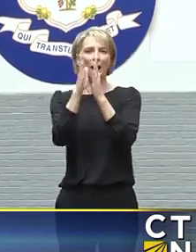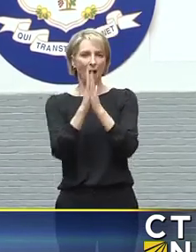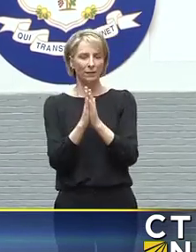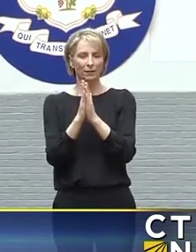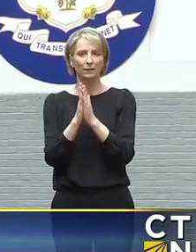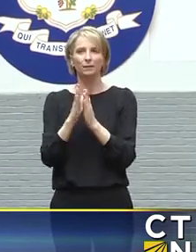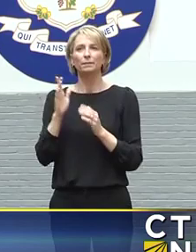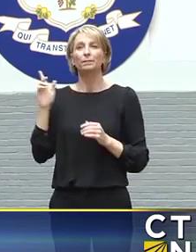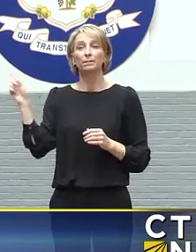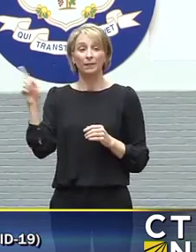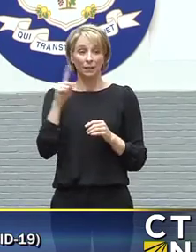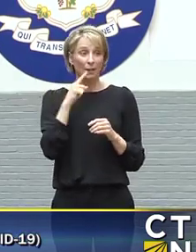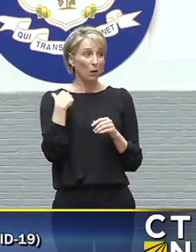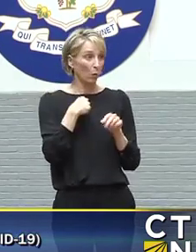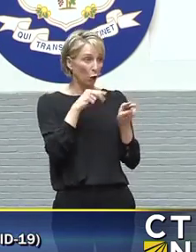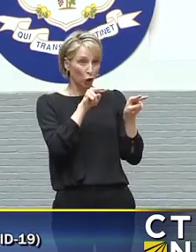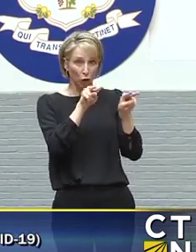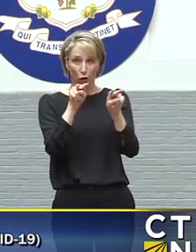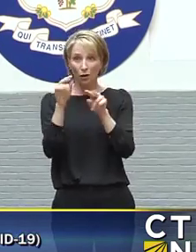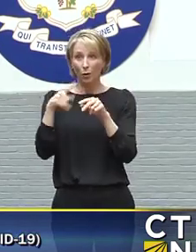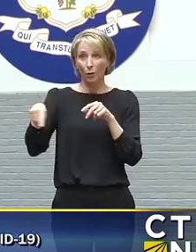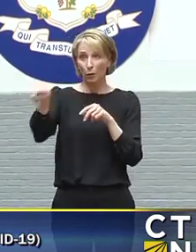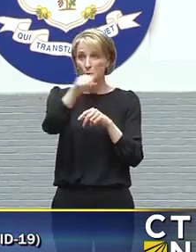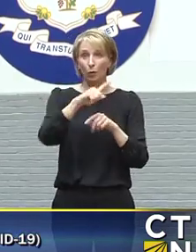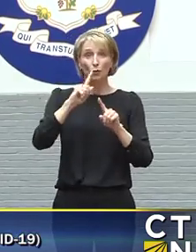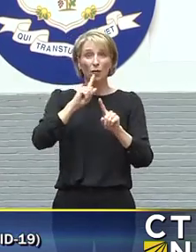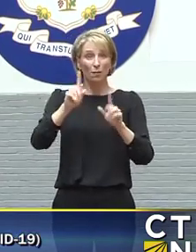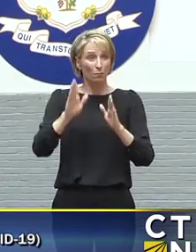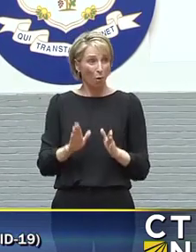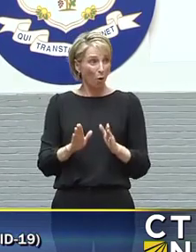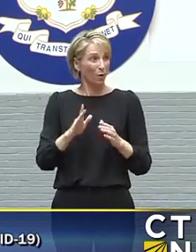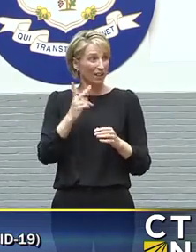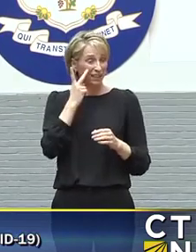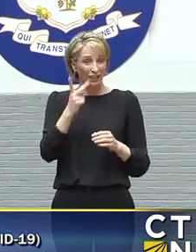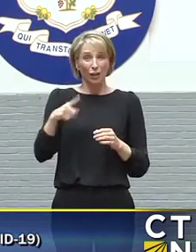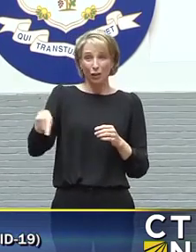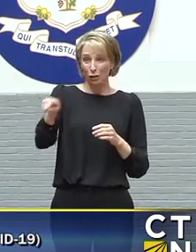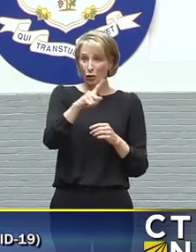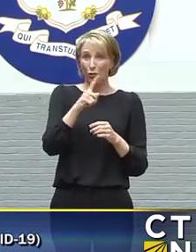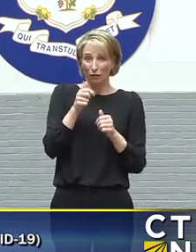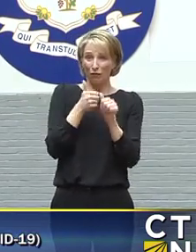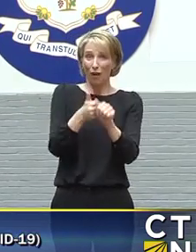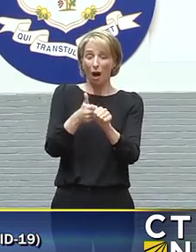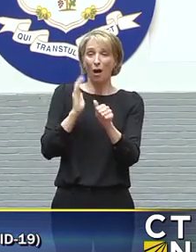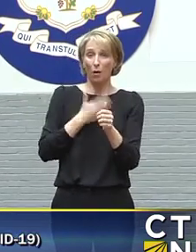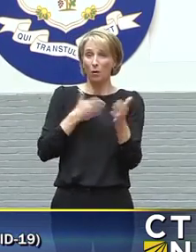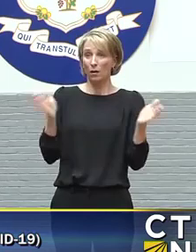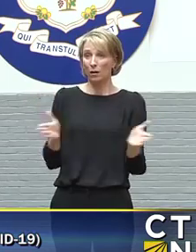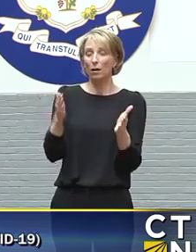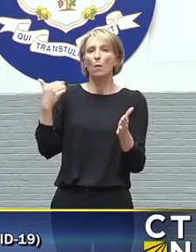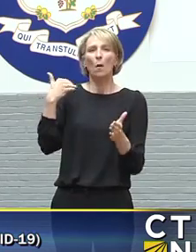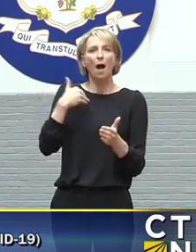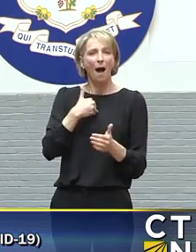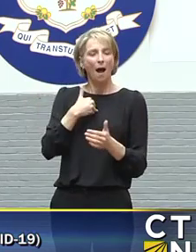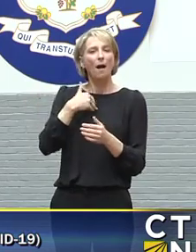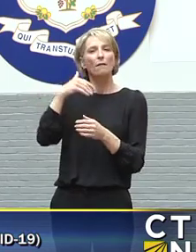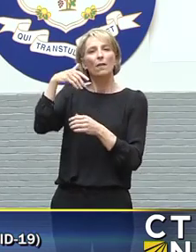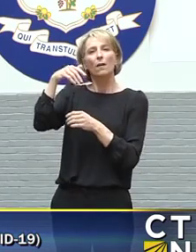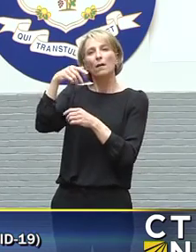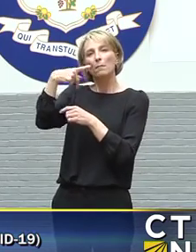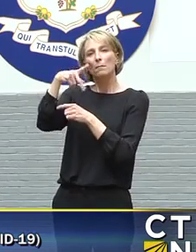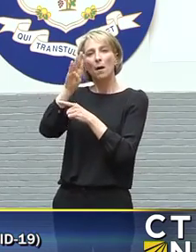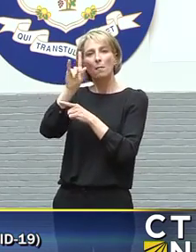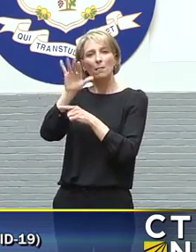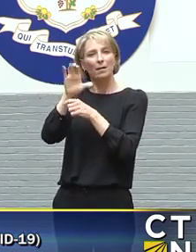at each and every one of you, and you've done such an amazing job of self-enforcing this. Obviously, Jim Ravello is here somewhere. Public Safety has